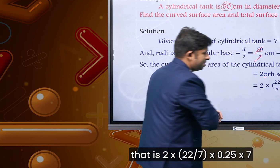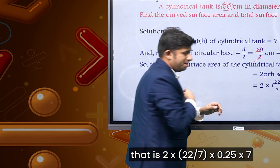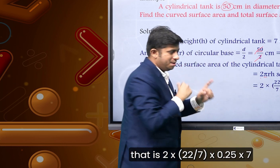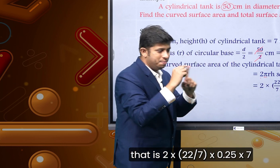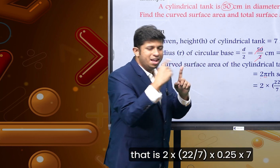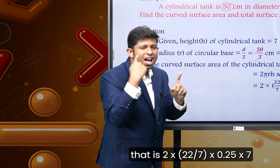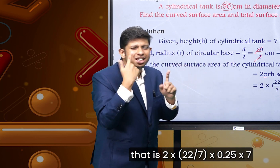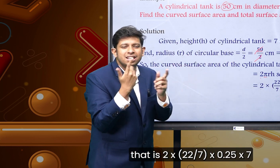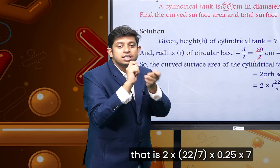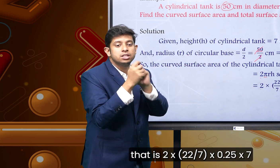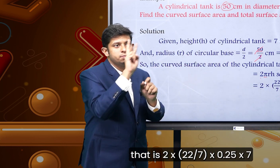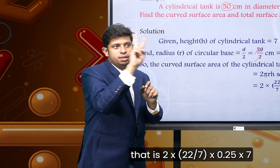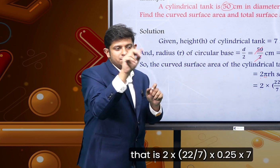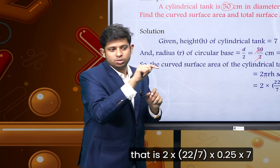into 0.25 into 7.